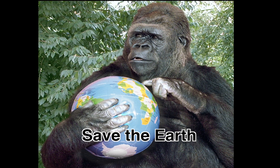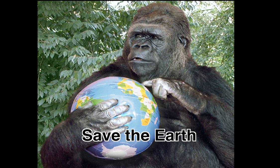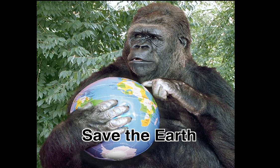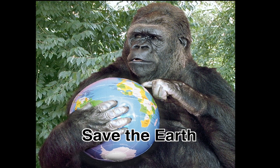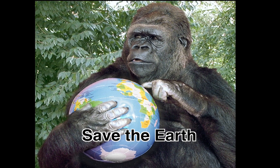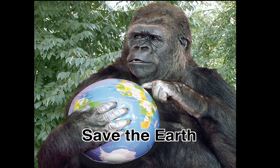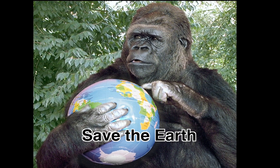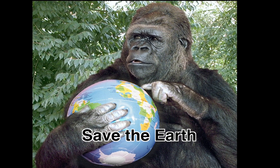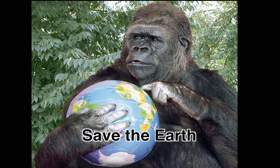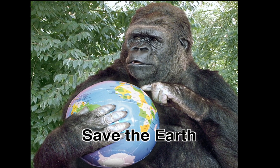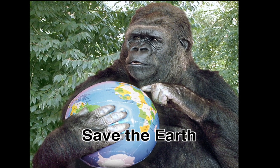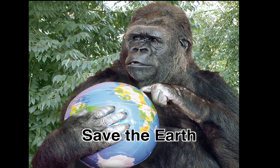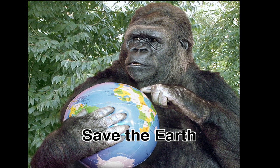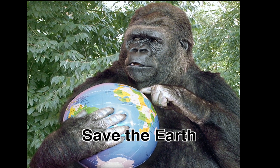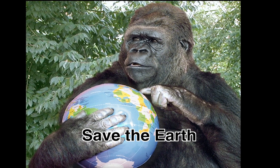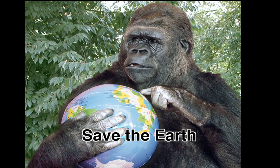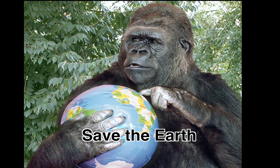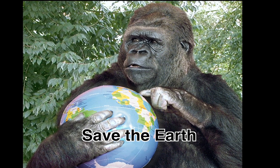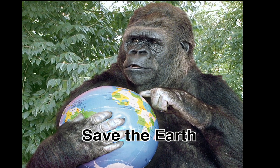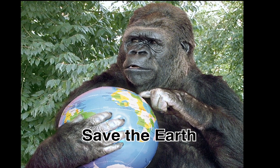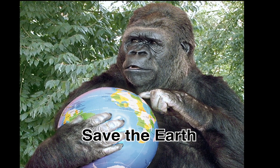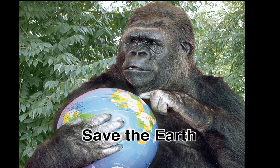save the land.